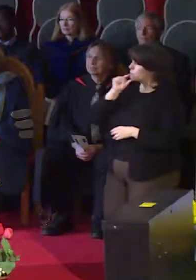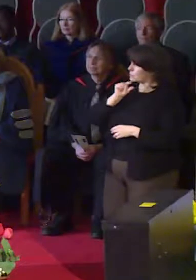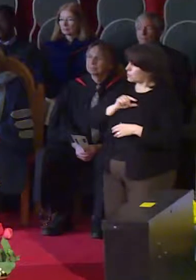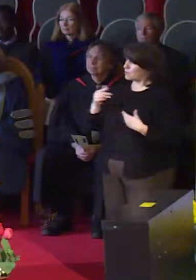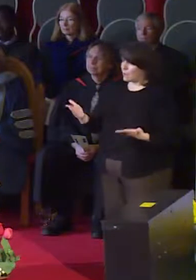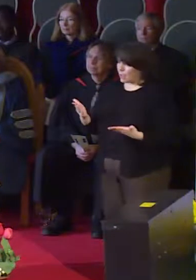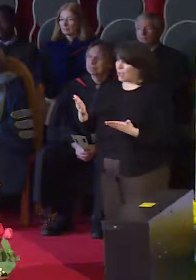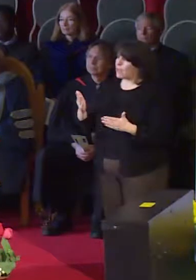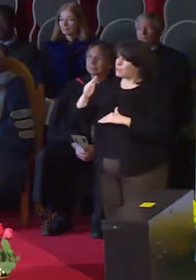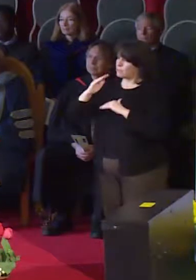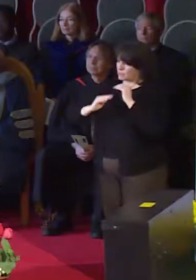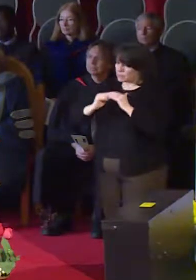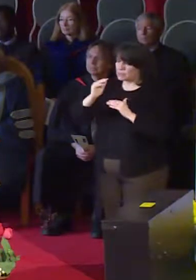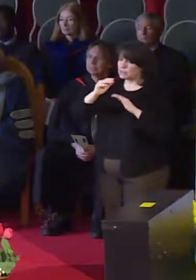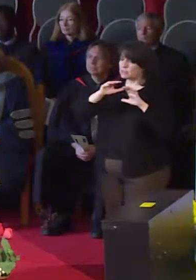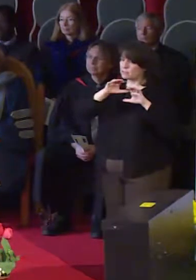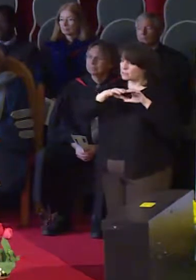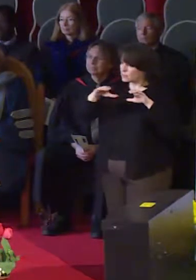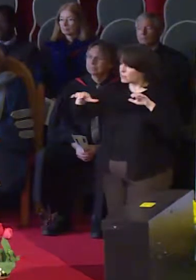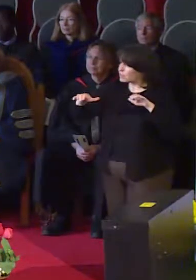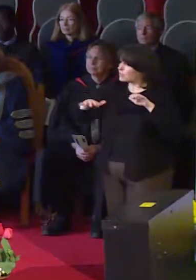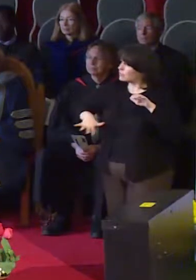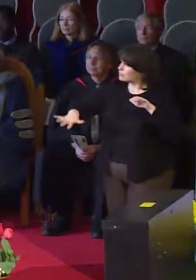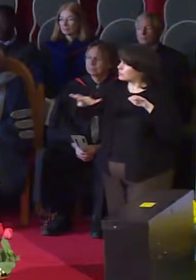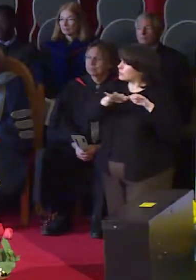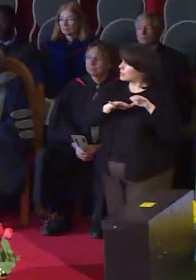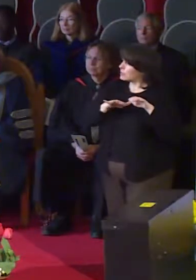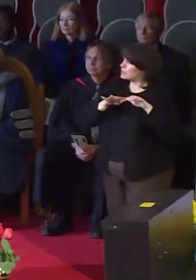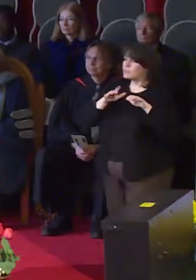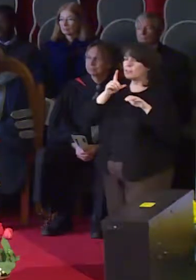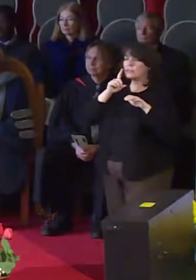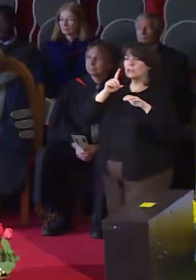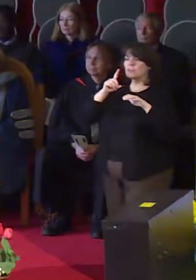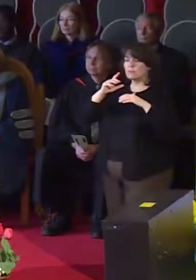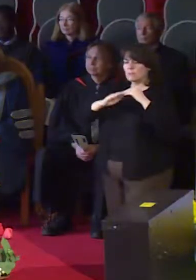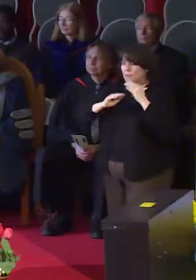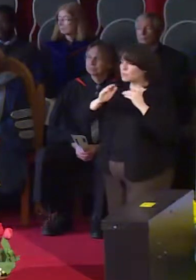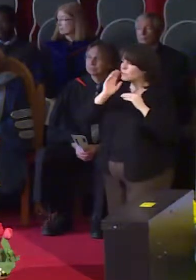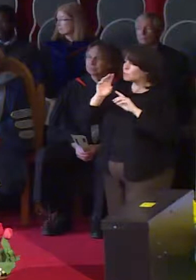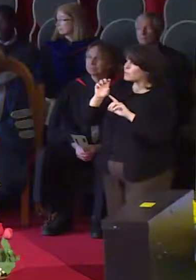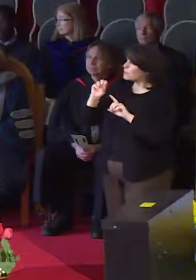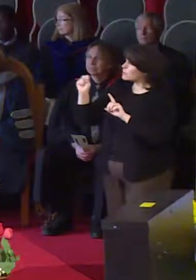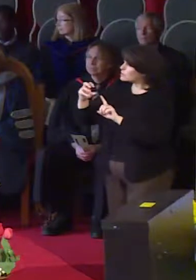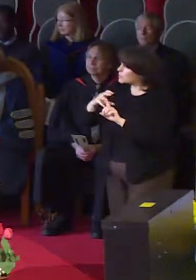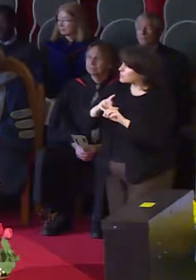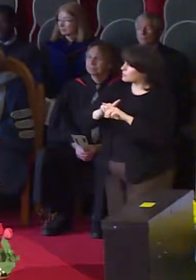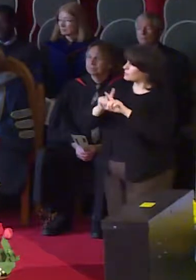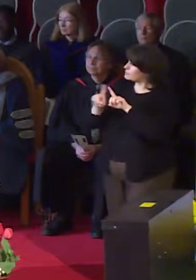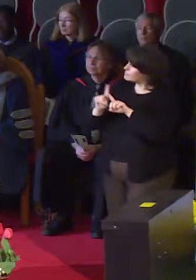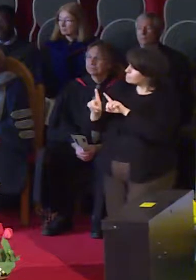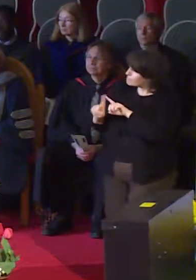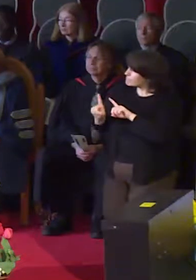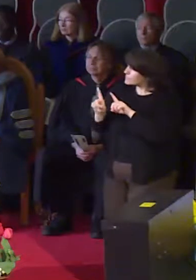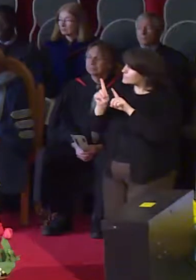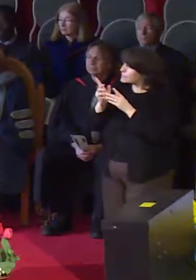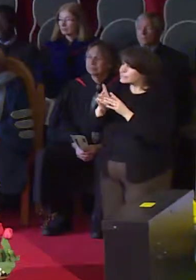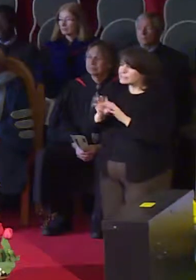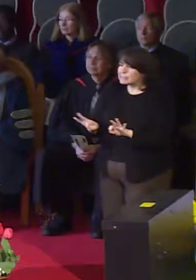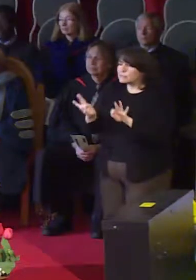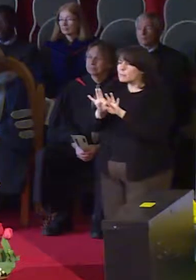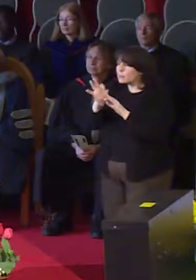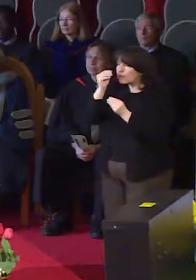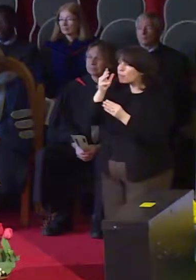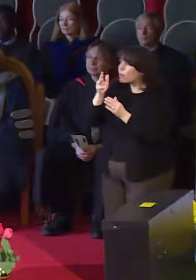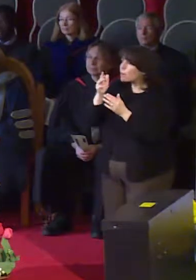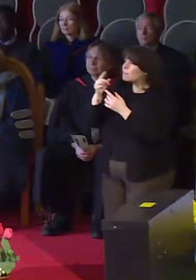environment that has supported your campus experience. A campus experience that has exposed you to meaningful learning,